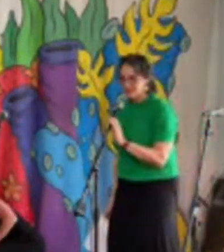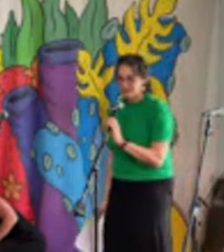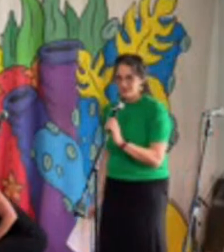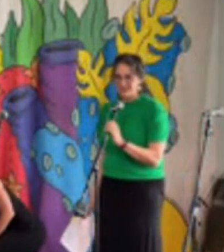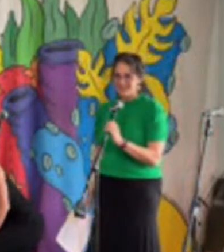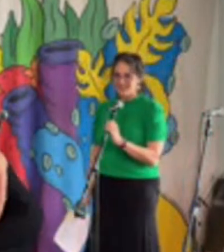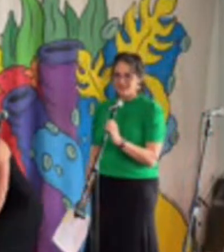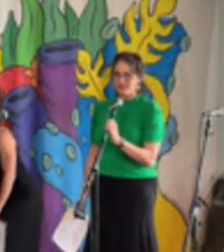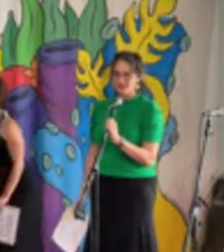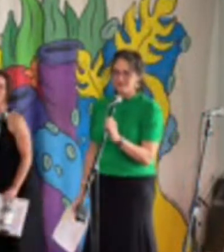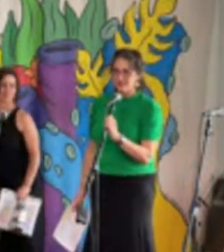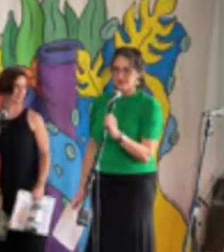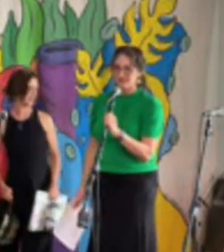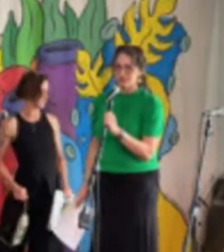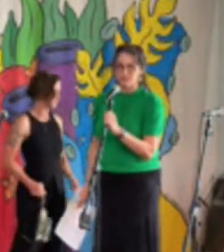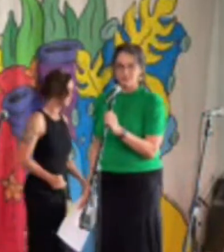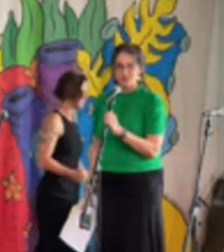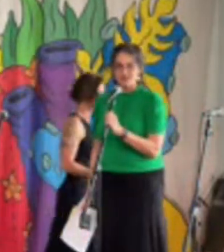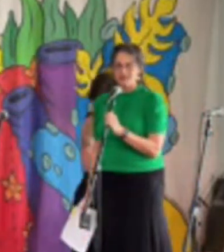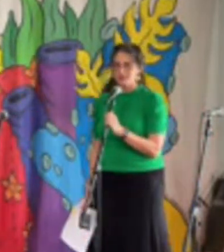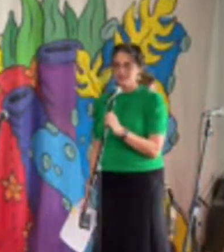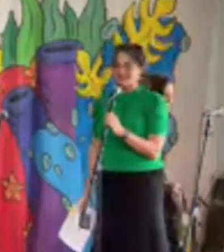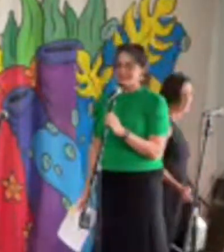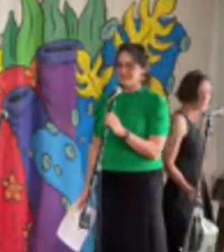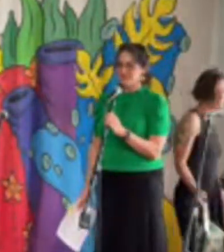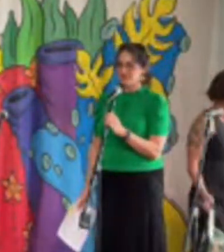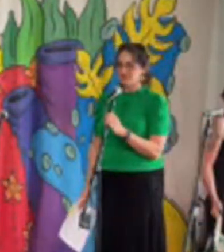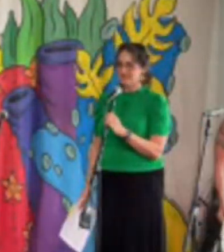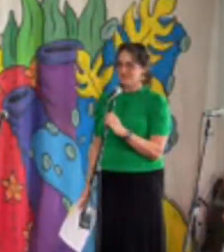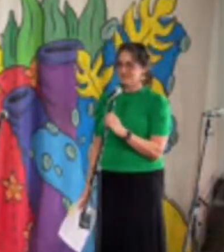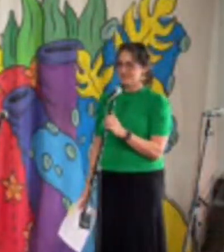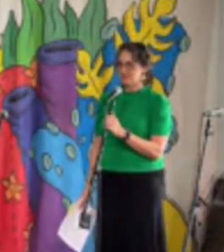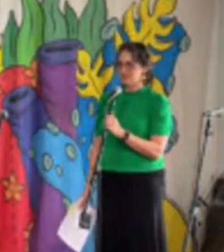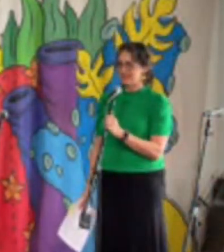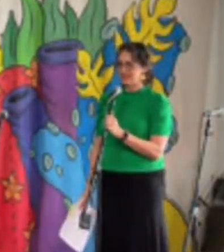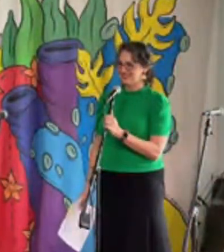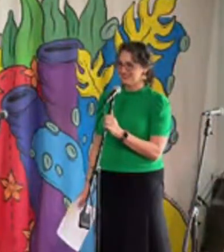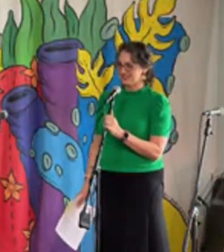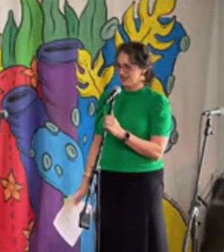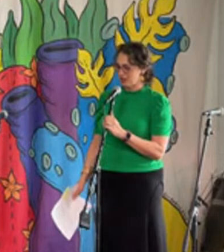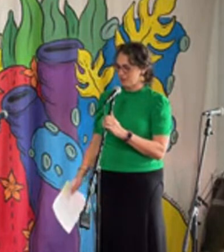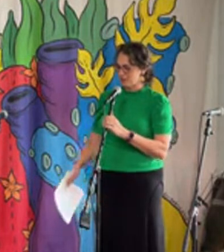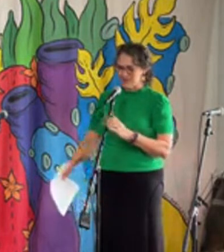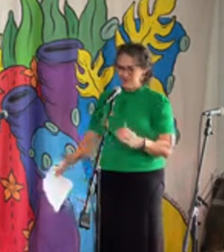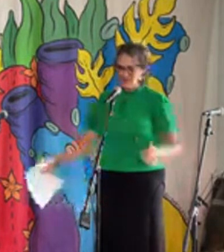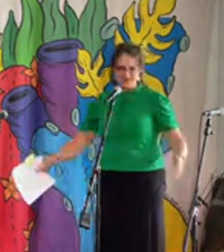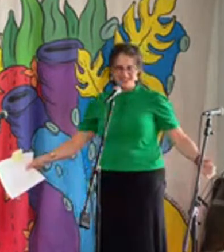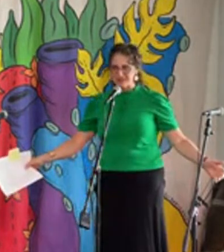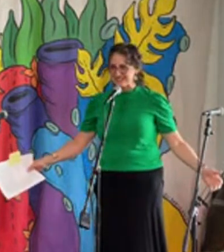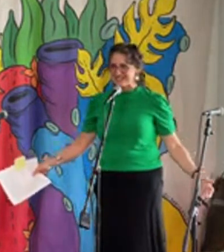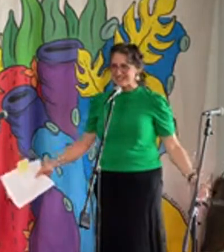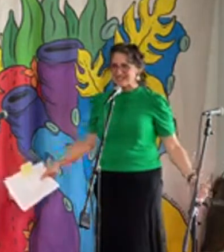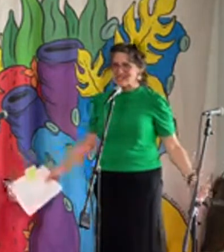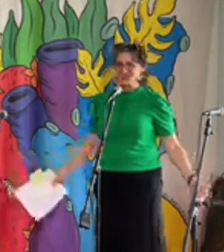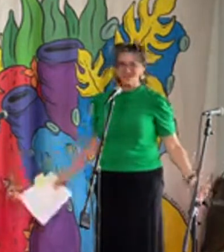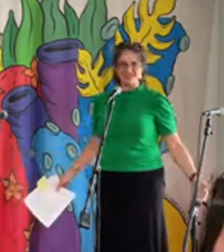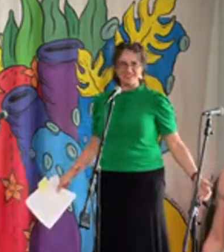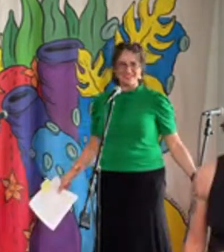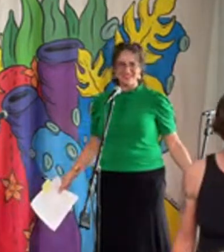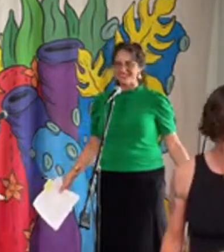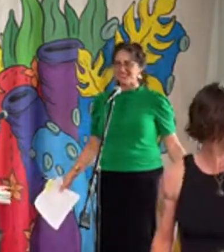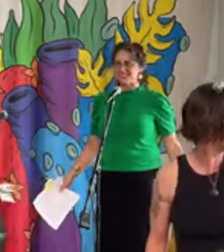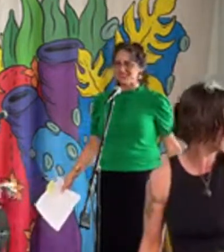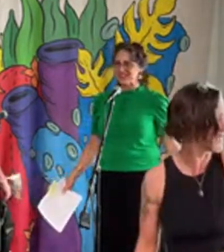Yes, right now, someone bearing a black t-shirt named Bane is going to come and magically reset the